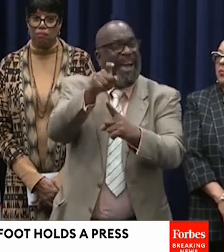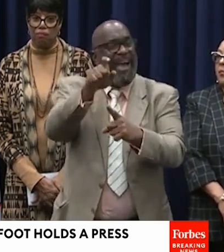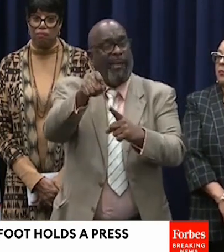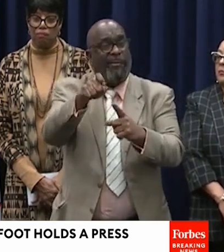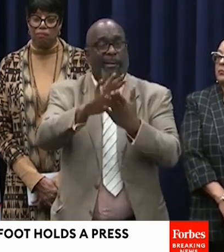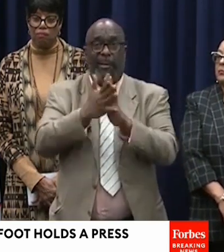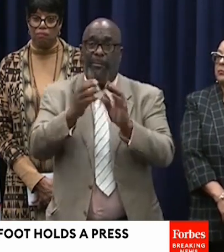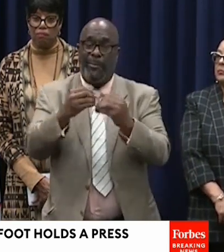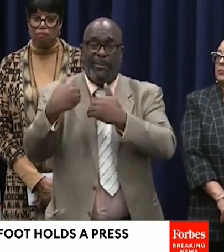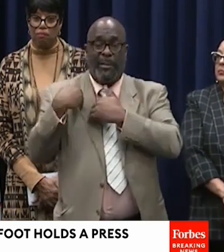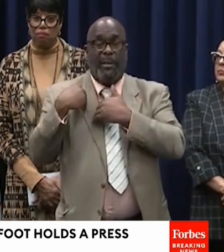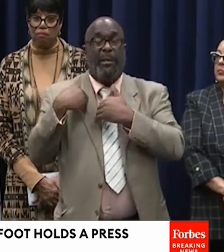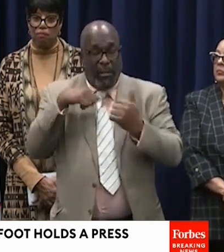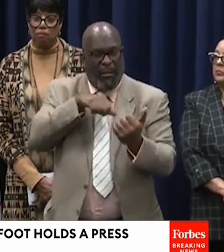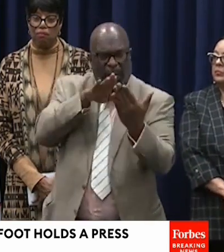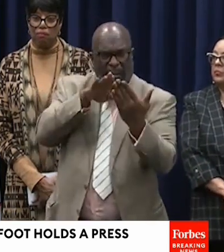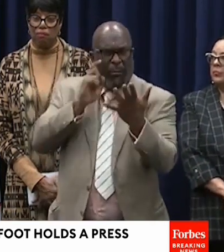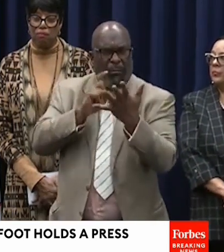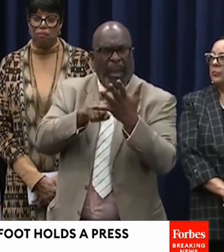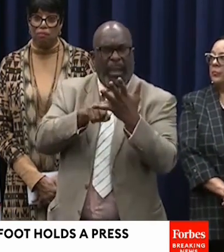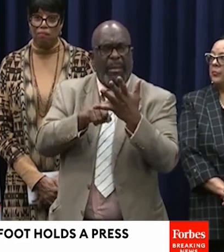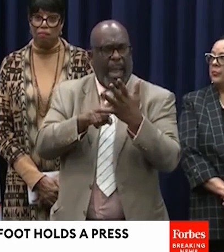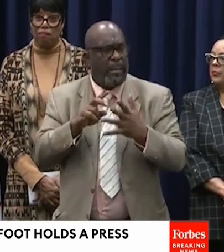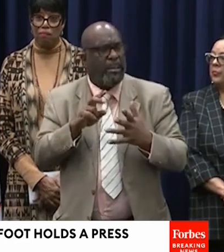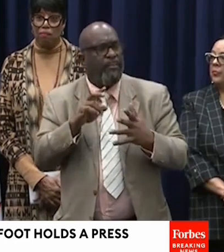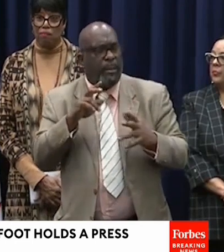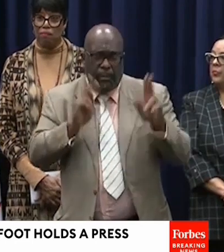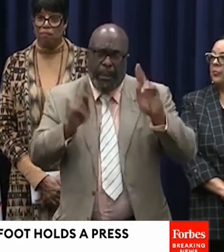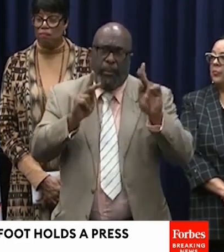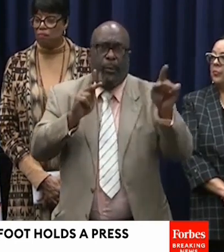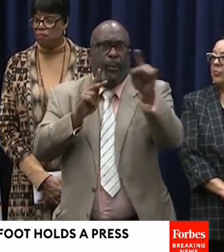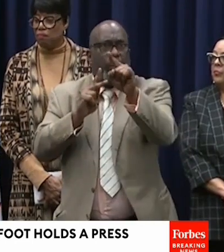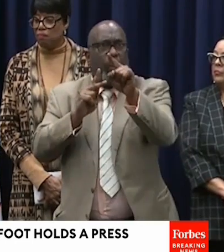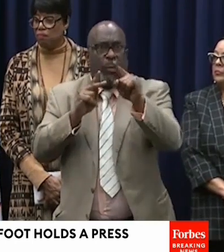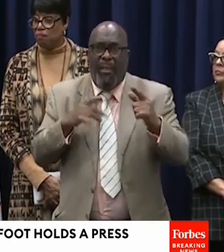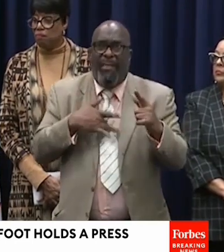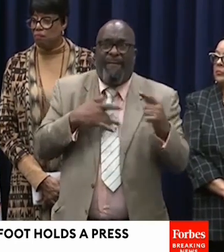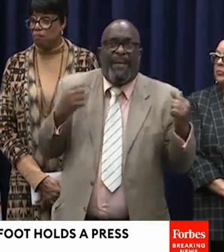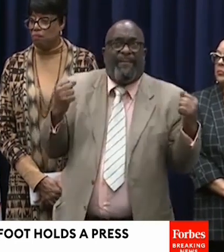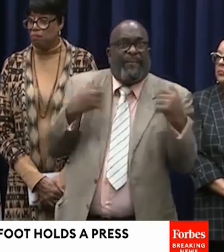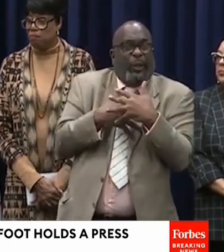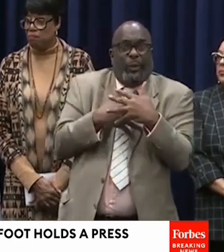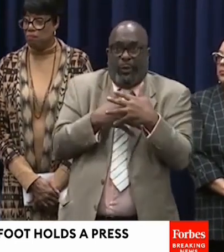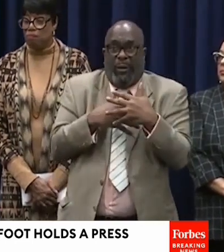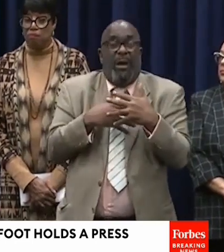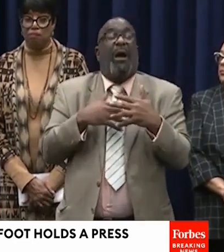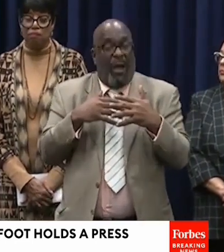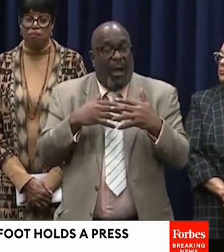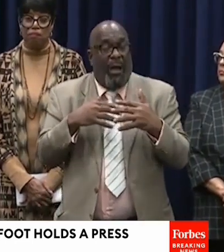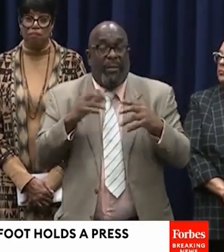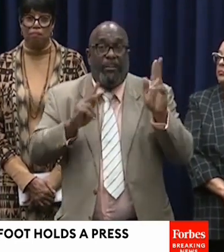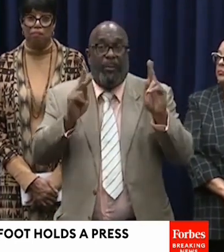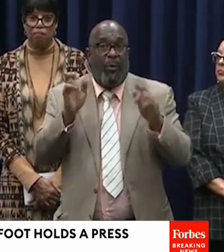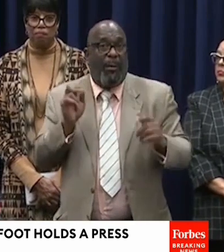and recognize the victims and the witnesses that are out there who live in fear of the people that they are letting back